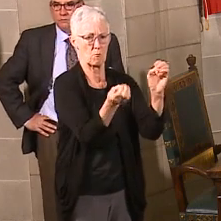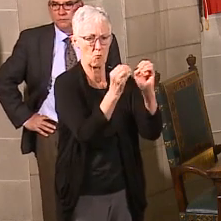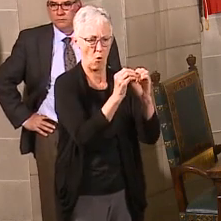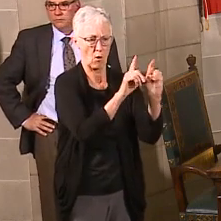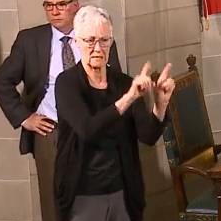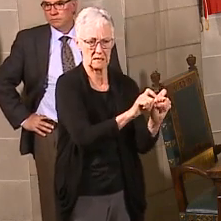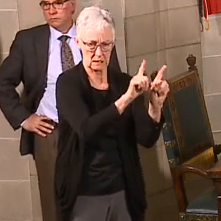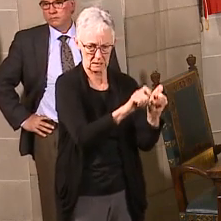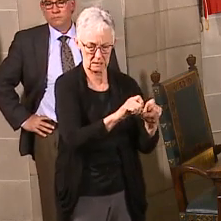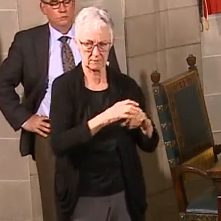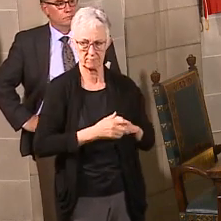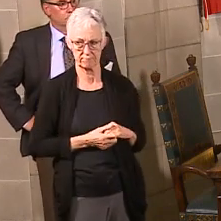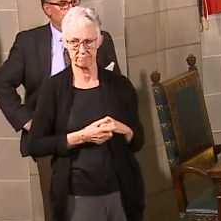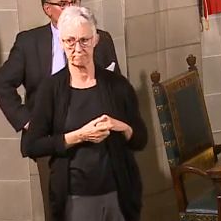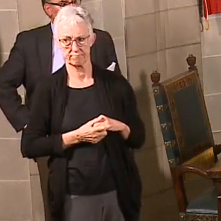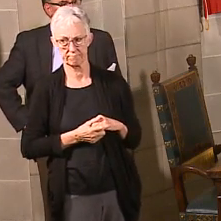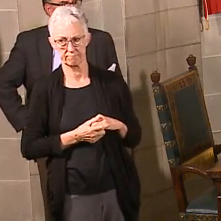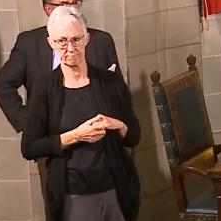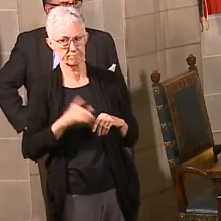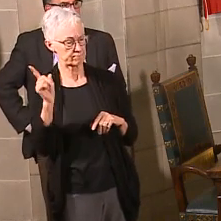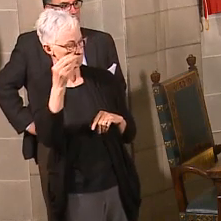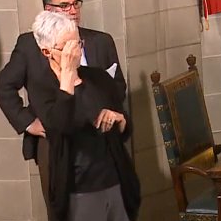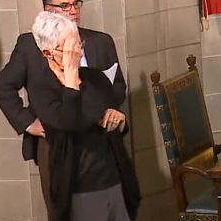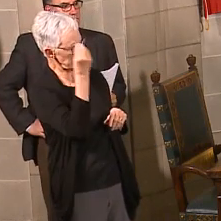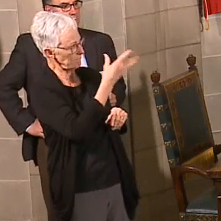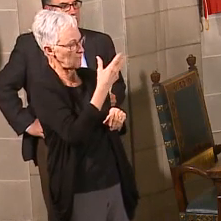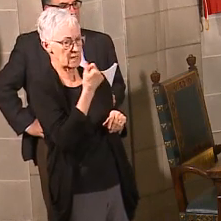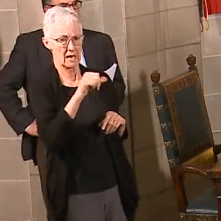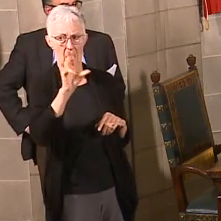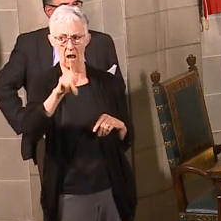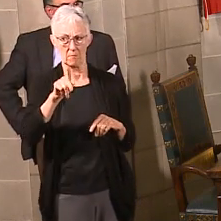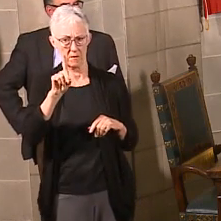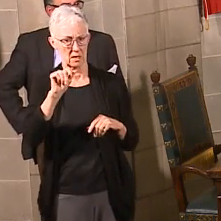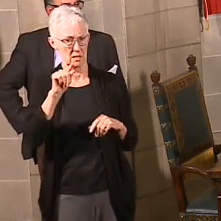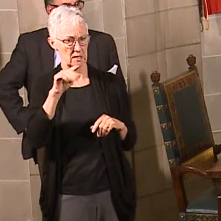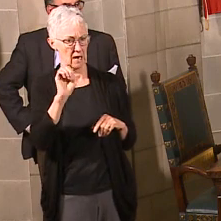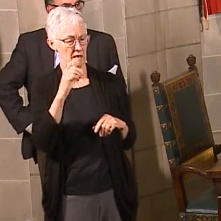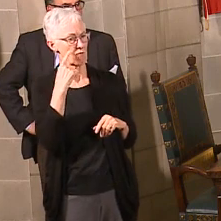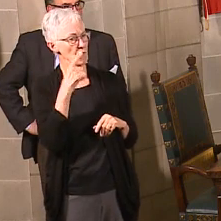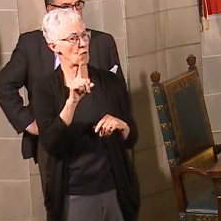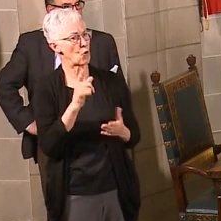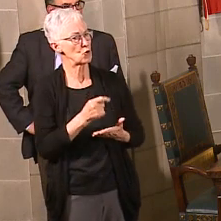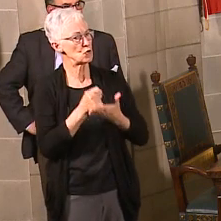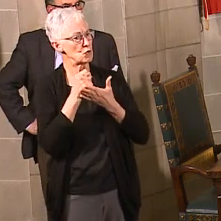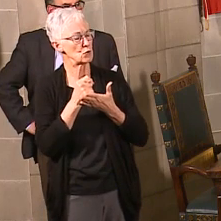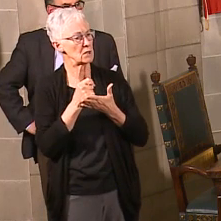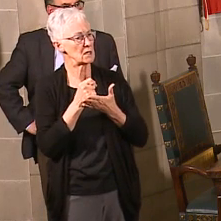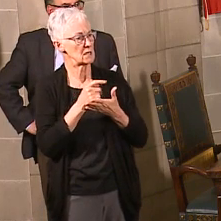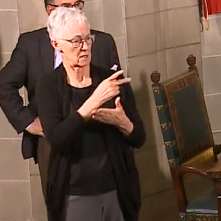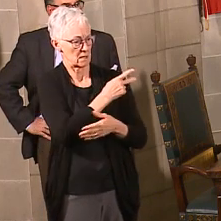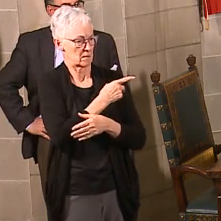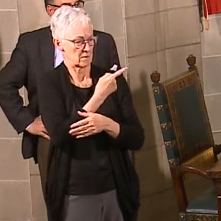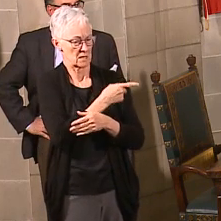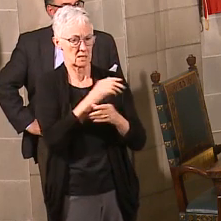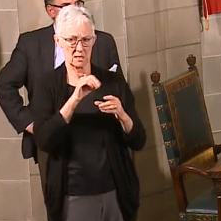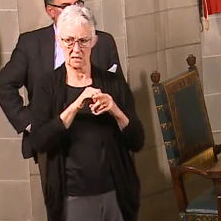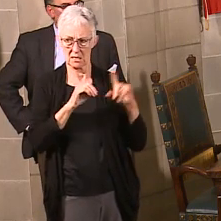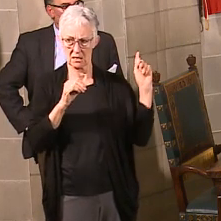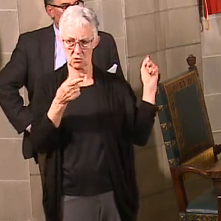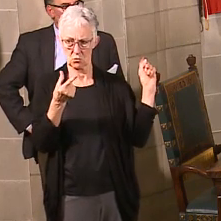you received any updates on concerns, improvements for treating patients at Grand Island CHI St.